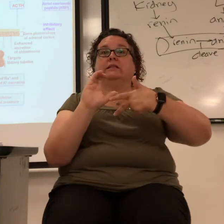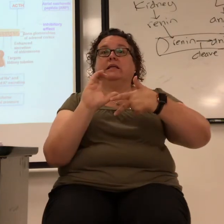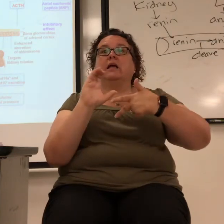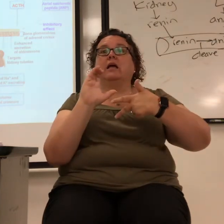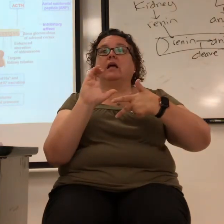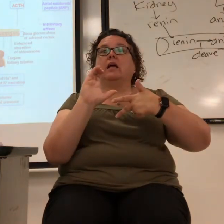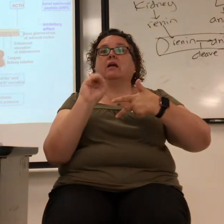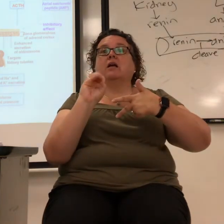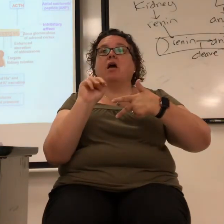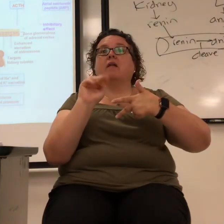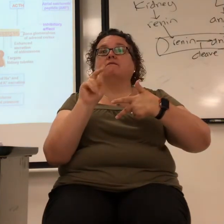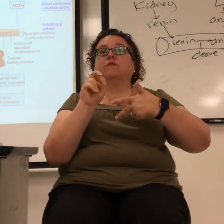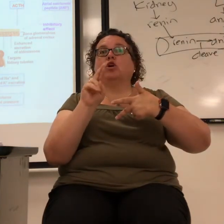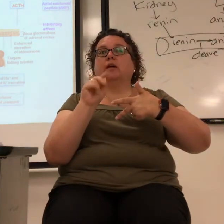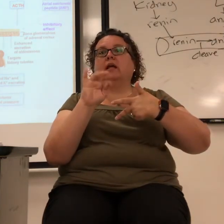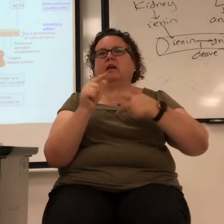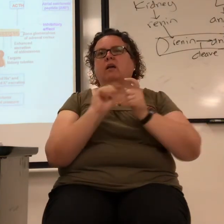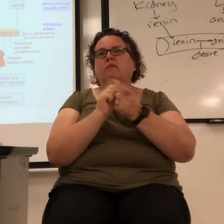Converting enzyme.